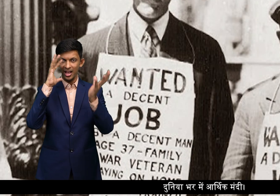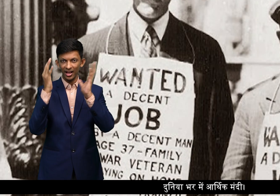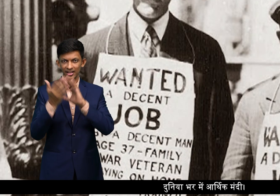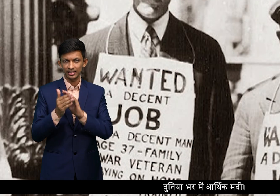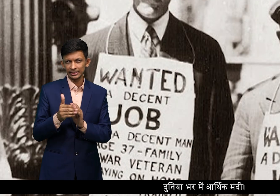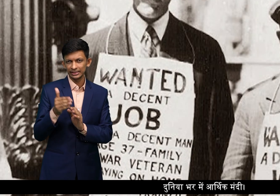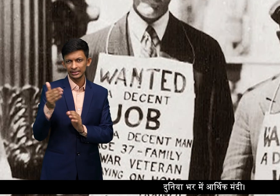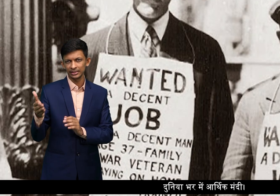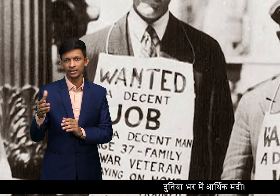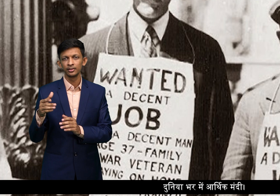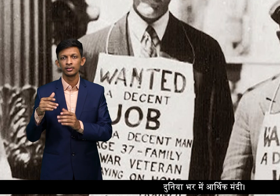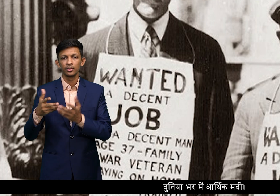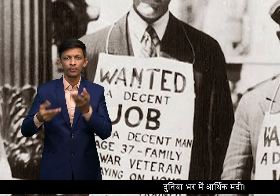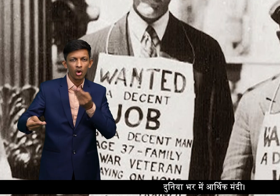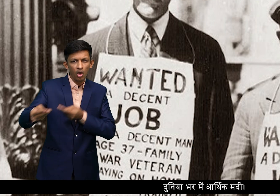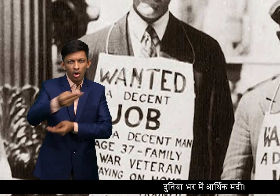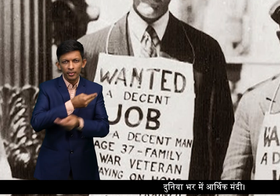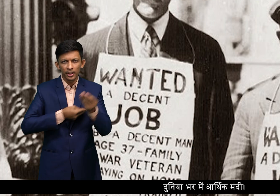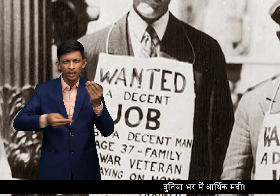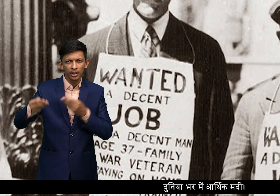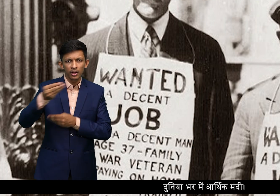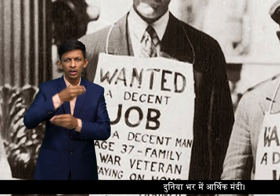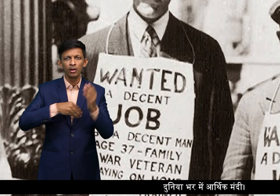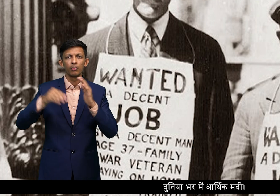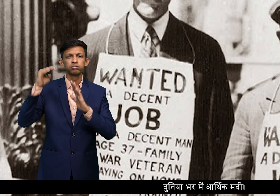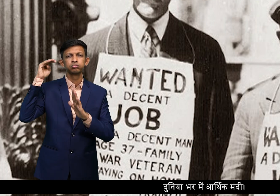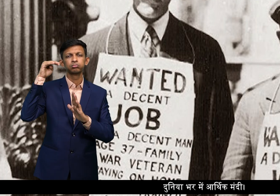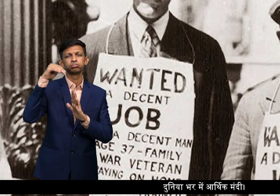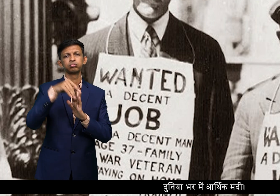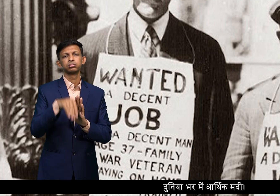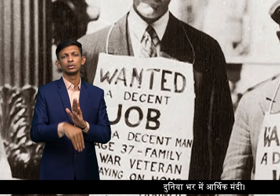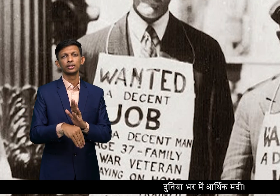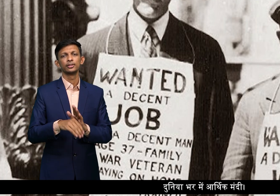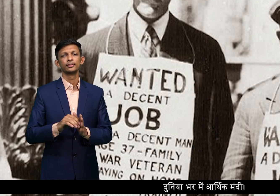the worldwide economic depression,